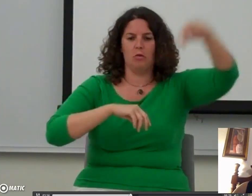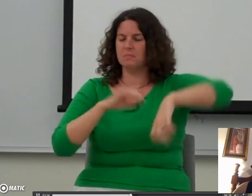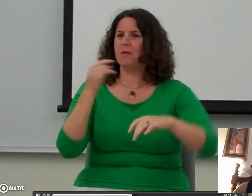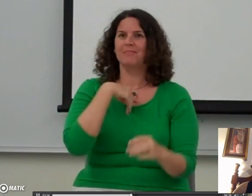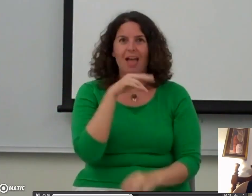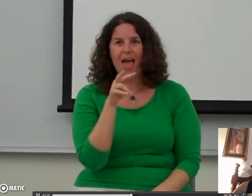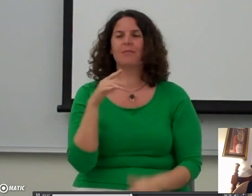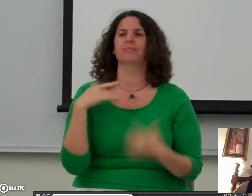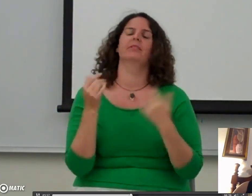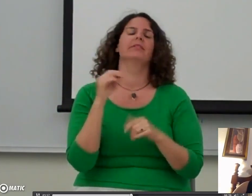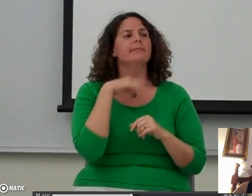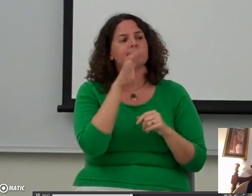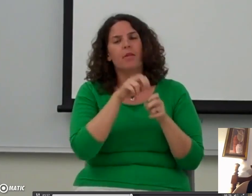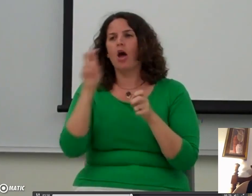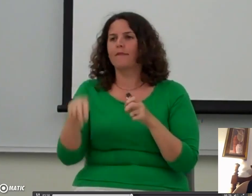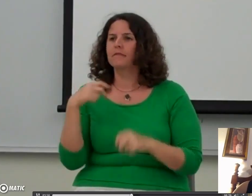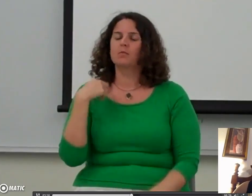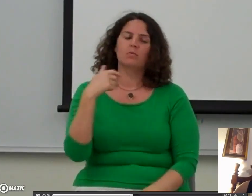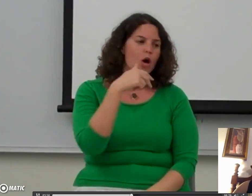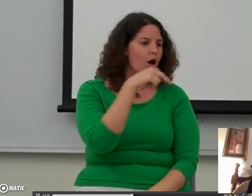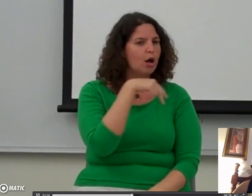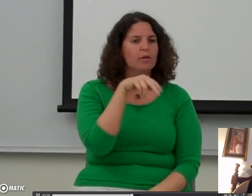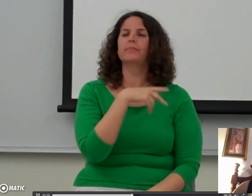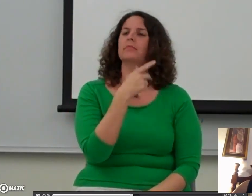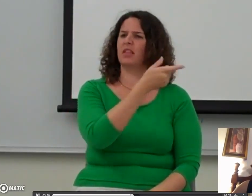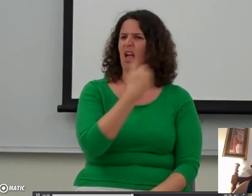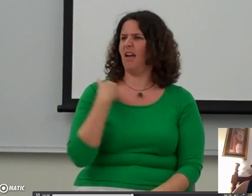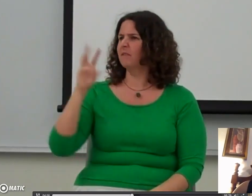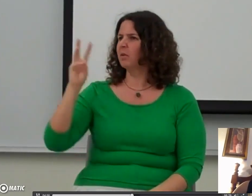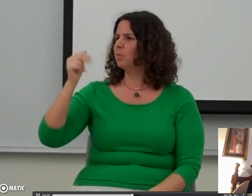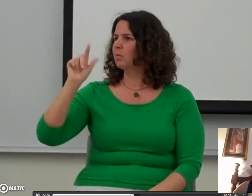jumping and playing on the ice. So I thought that was really neat. So